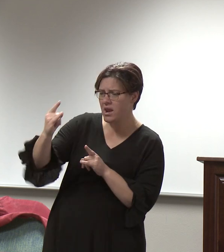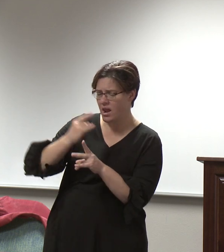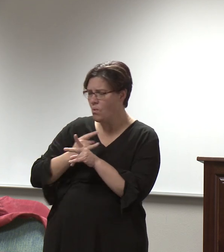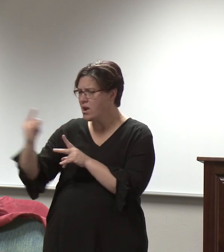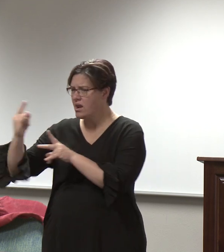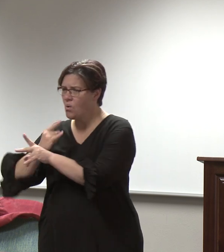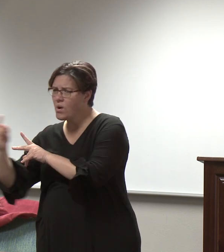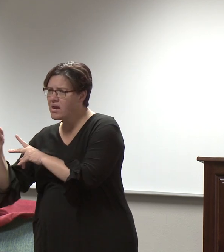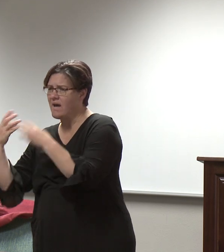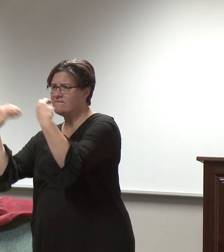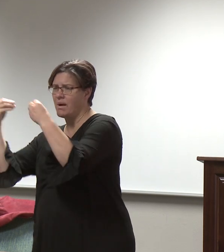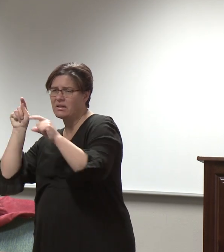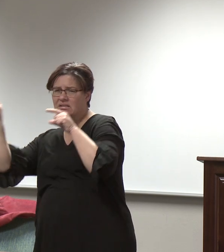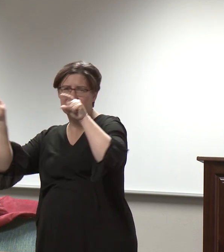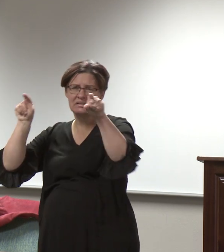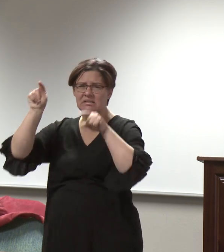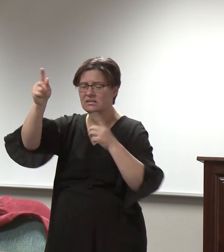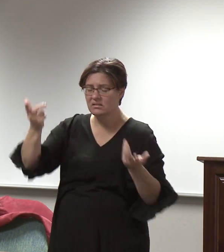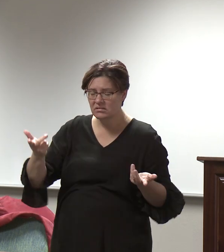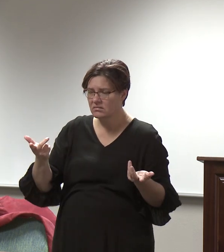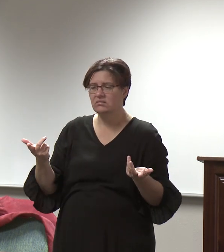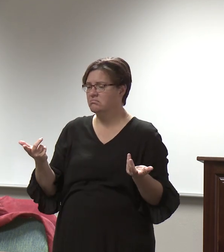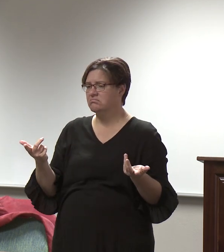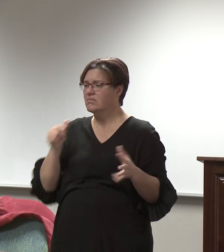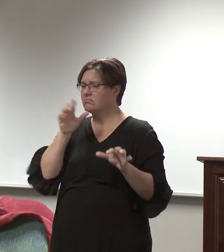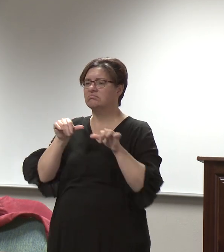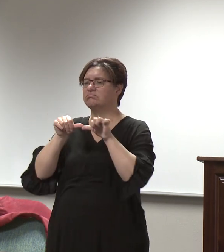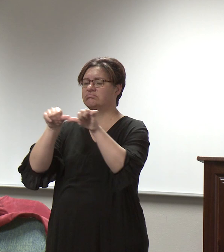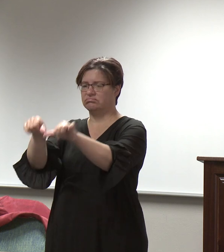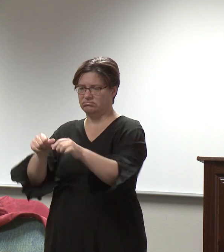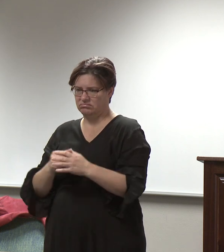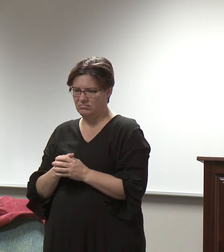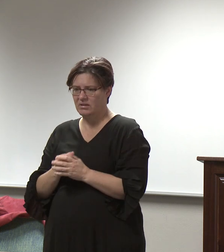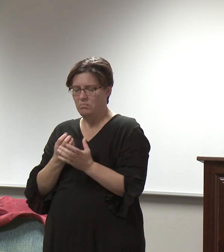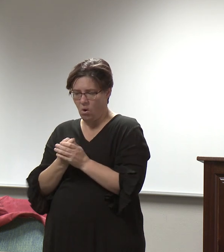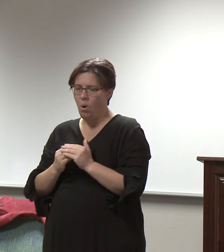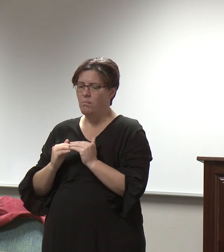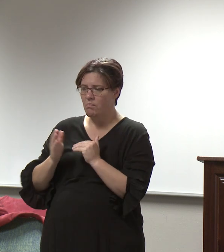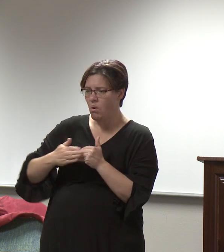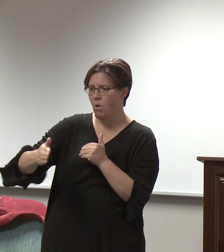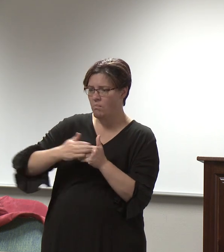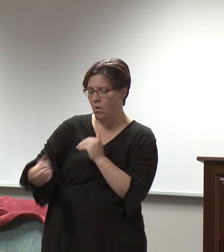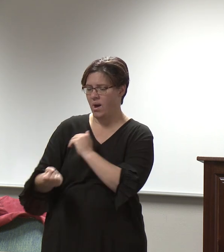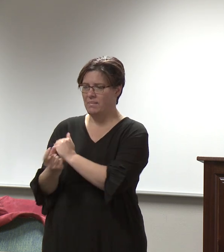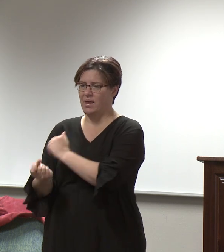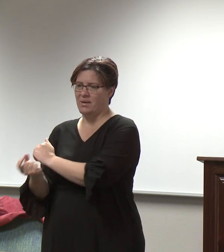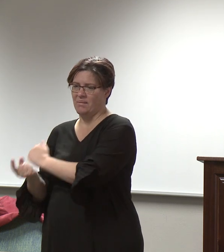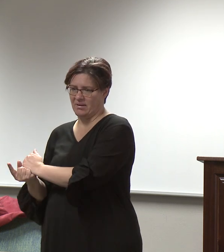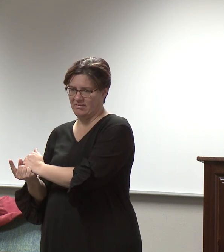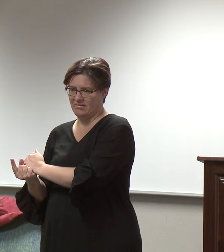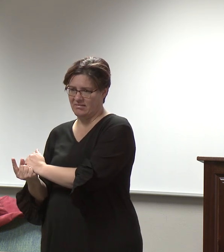feminist movement around the world, the feminist side goes on, and in fact increases in many countries at this point, right? That's